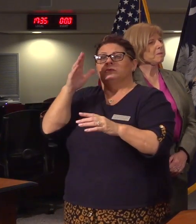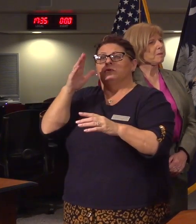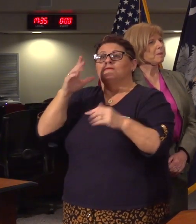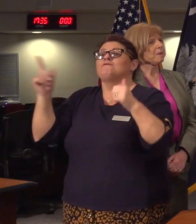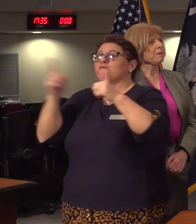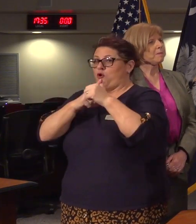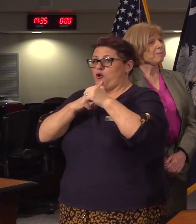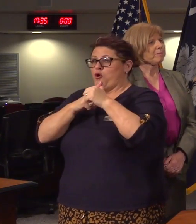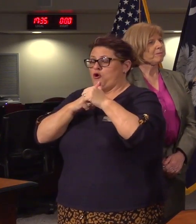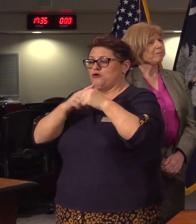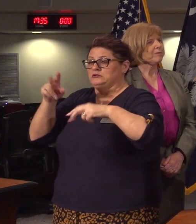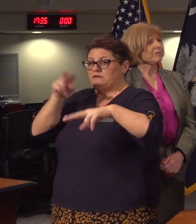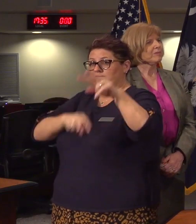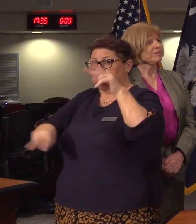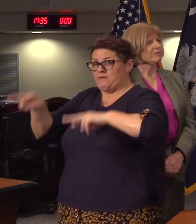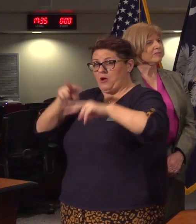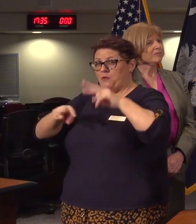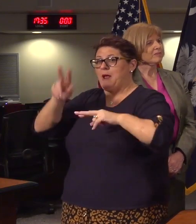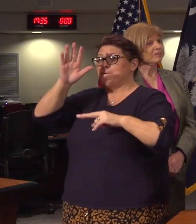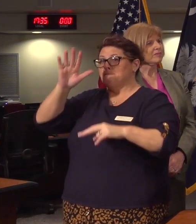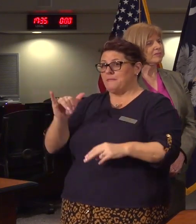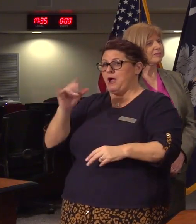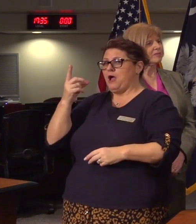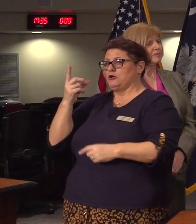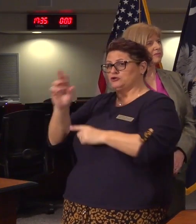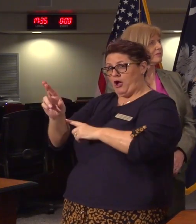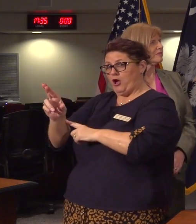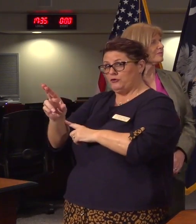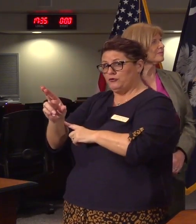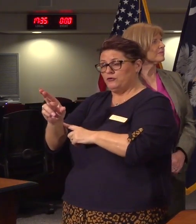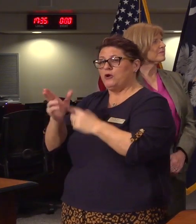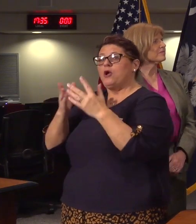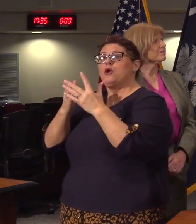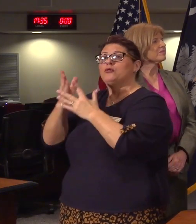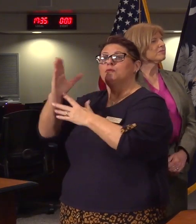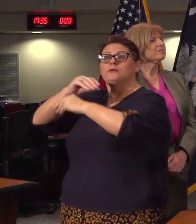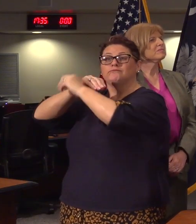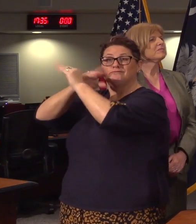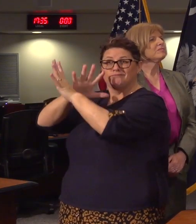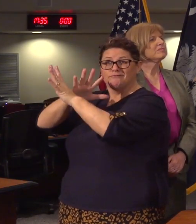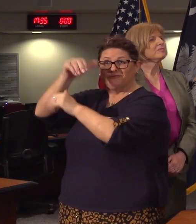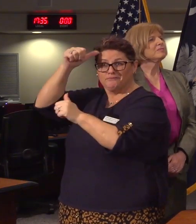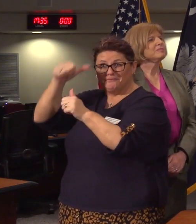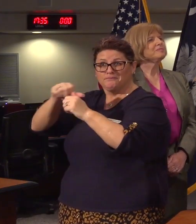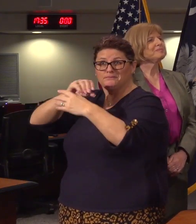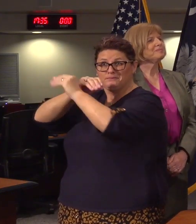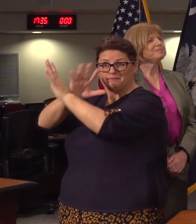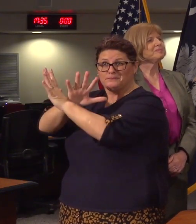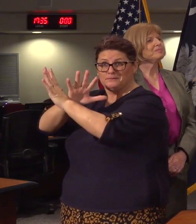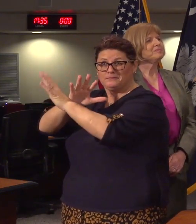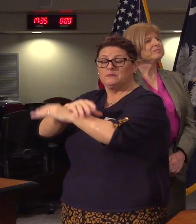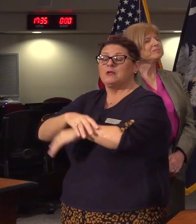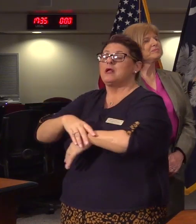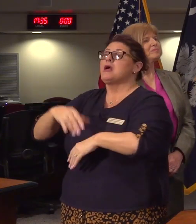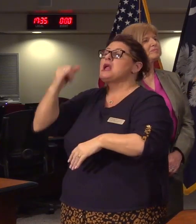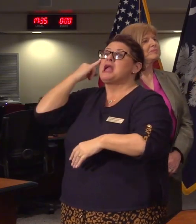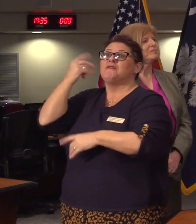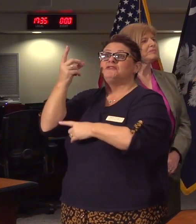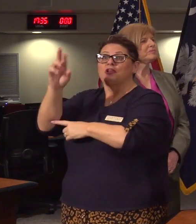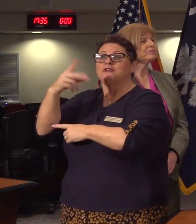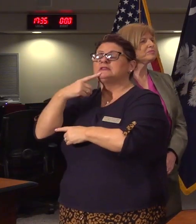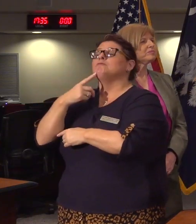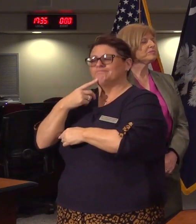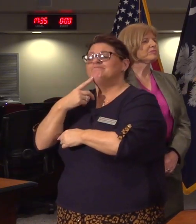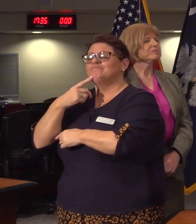first be evaluated by a healthcare provider through telemedicine, and if they meet the criteria for testing, then they can be